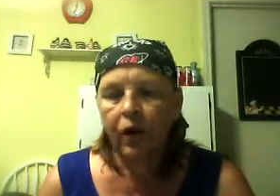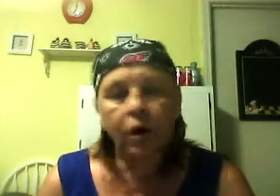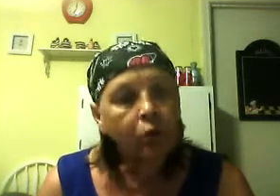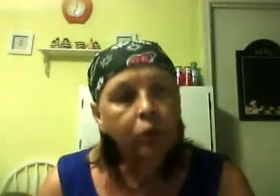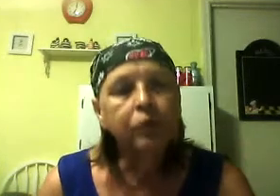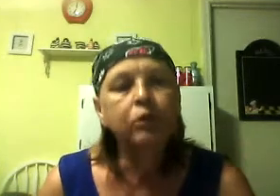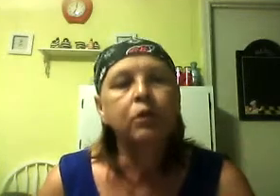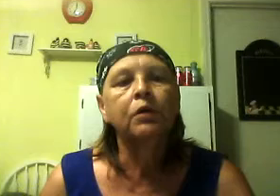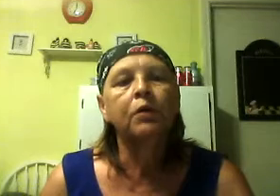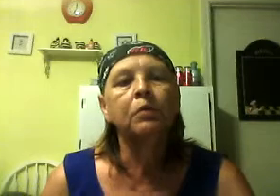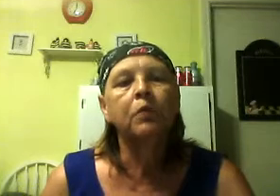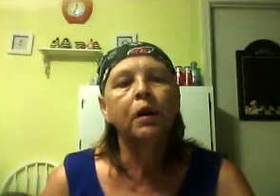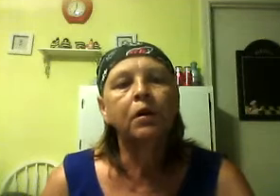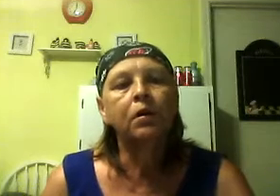I hope you keep coming back,